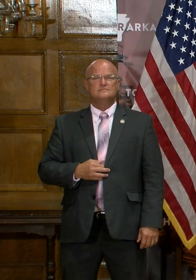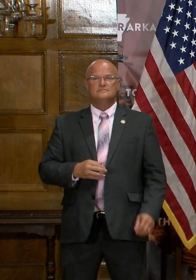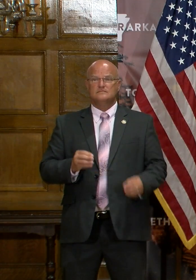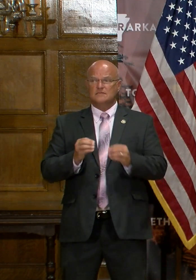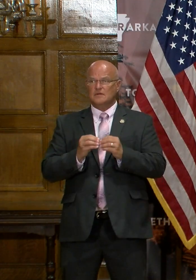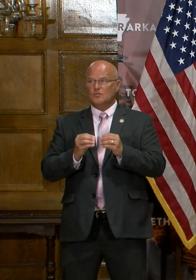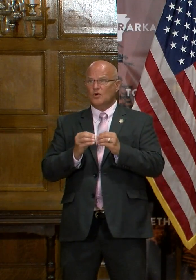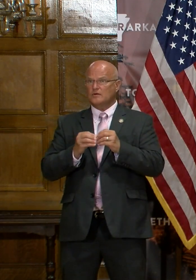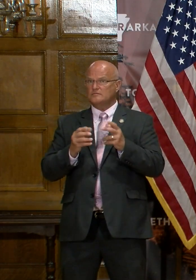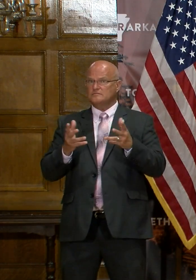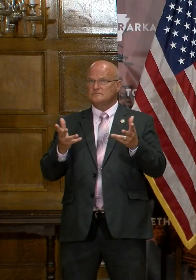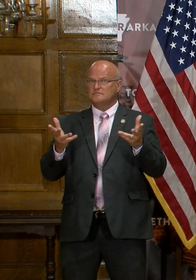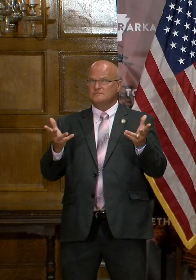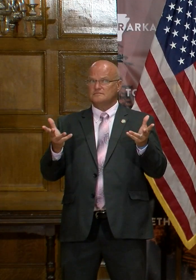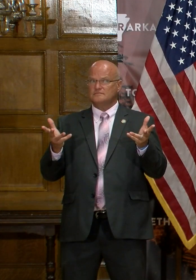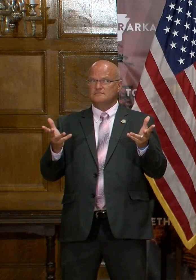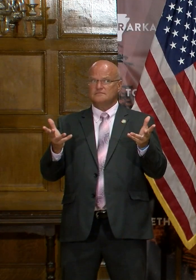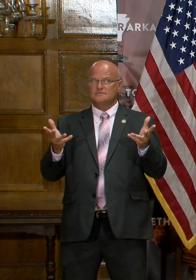Anything else?